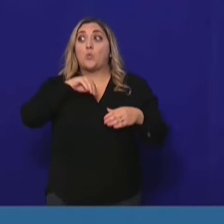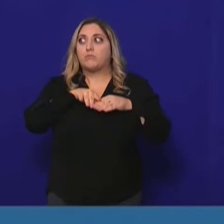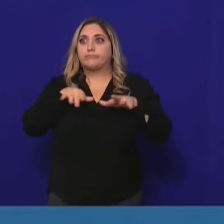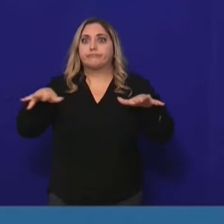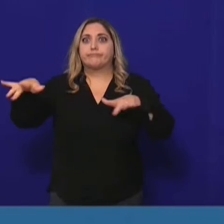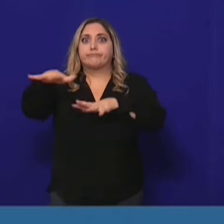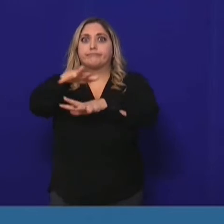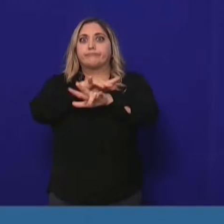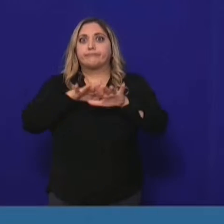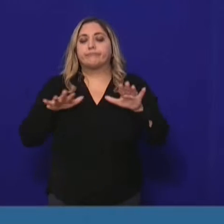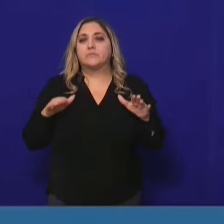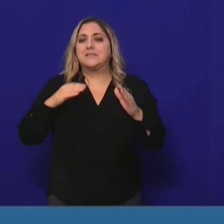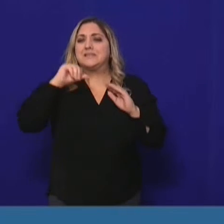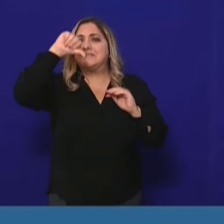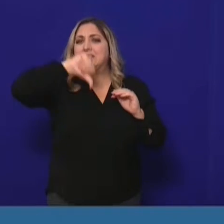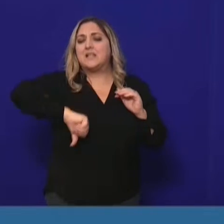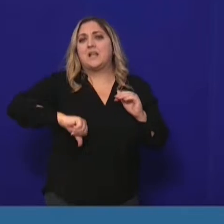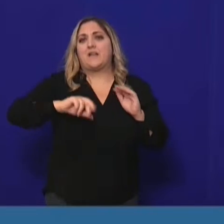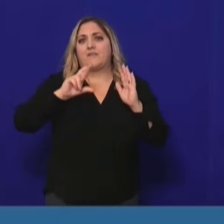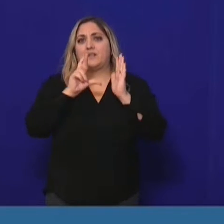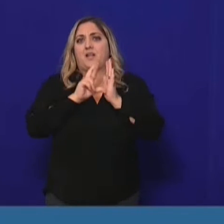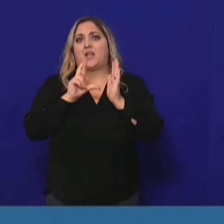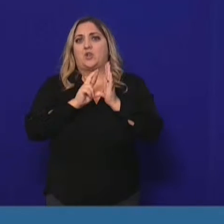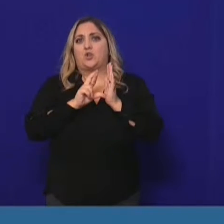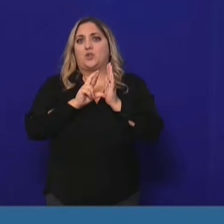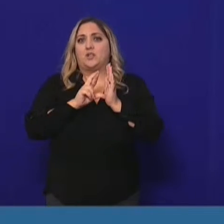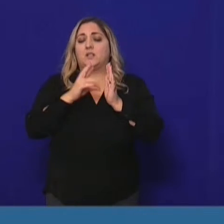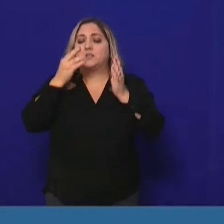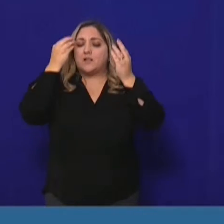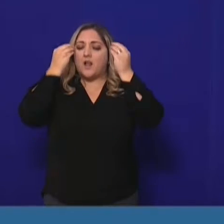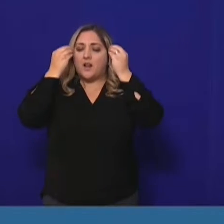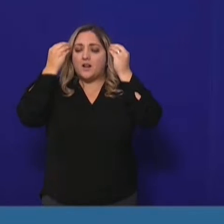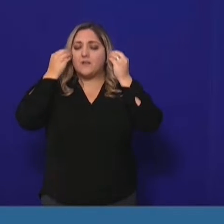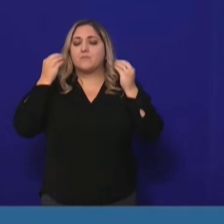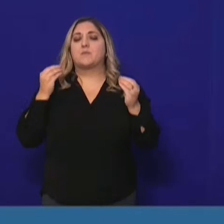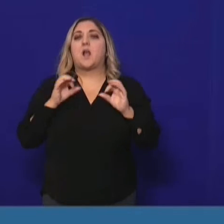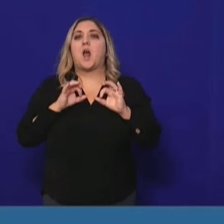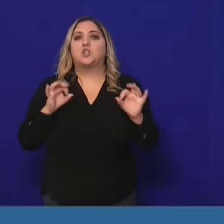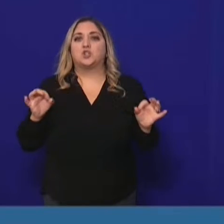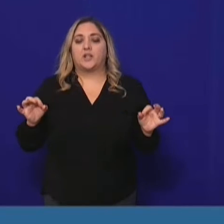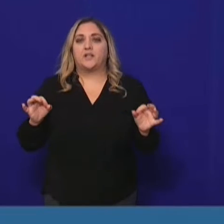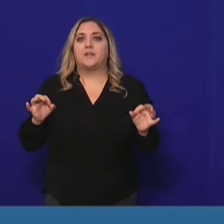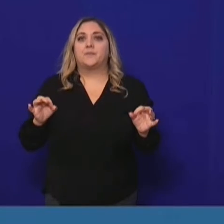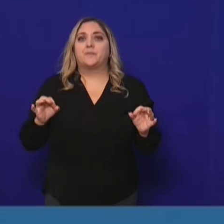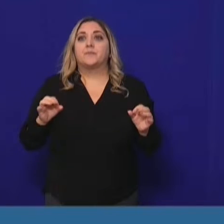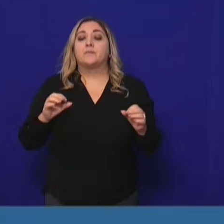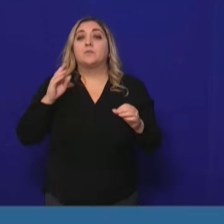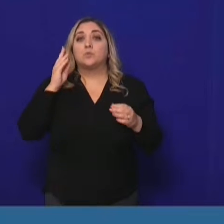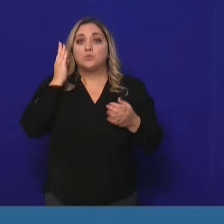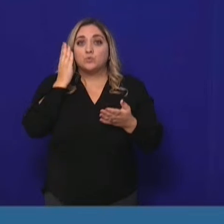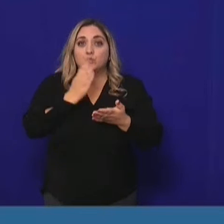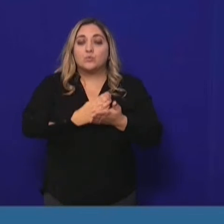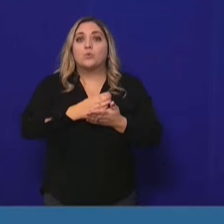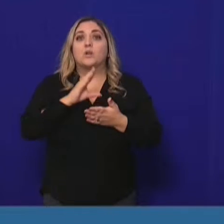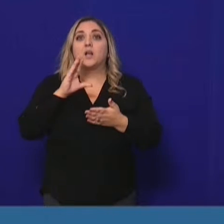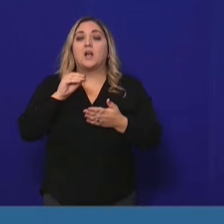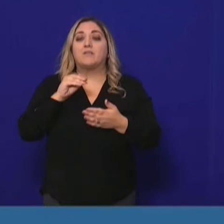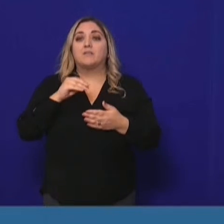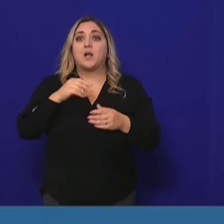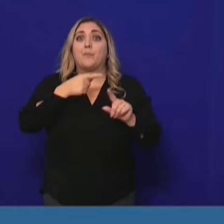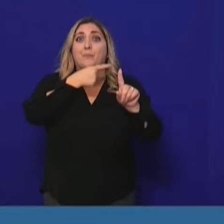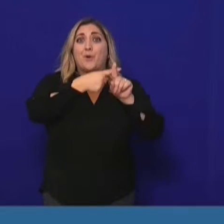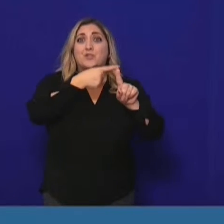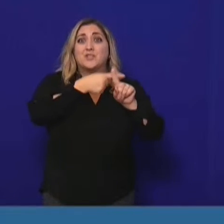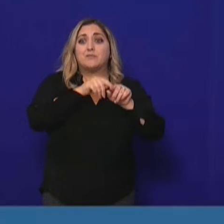qegħdin jitilqu minn dawn il-miżuri preventivi li aħna tallimna li jaħdmu, ħajkun hemm influss kbir